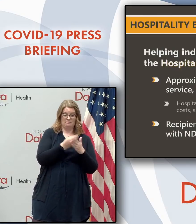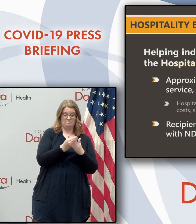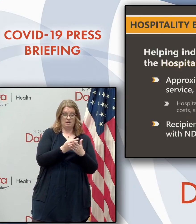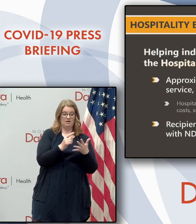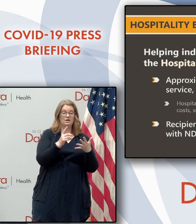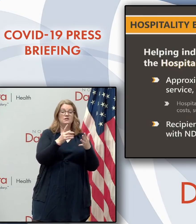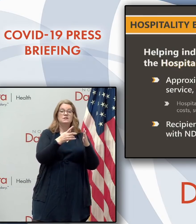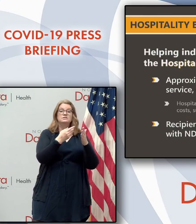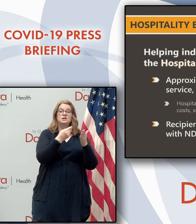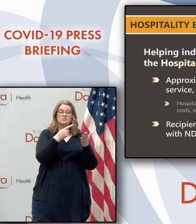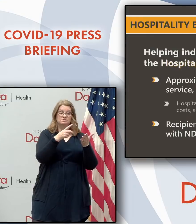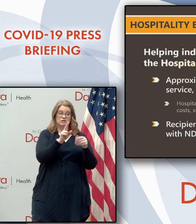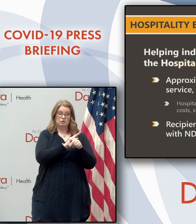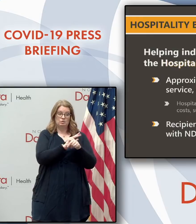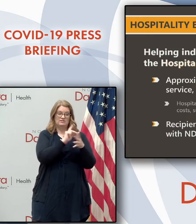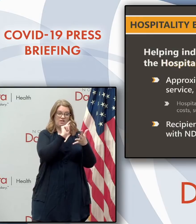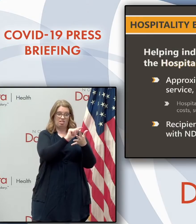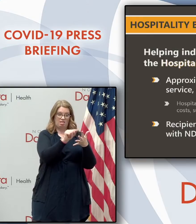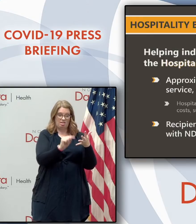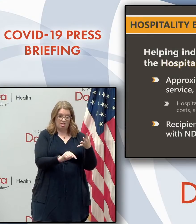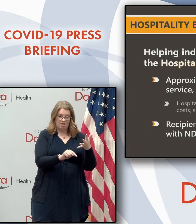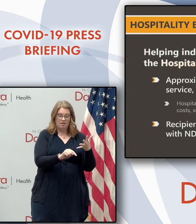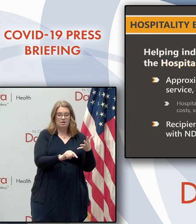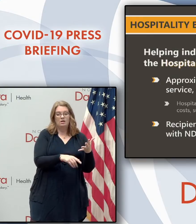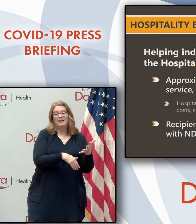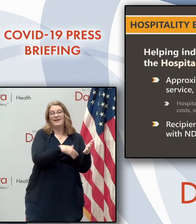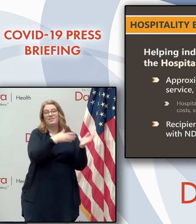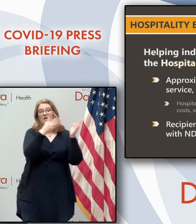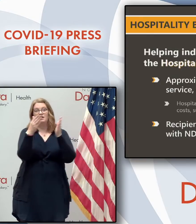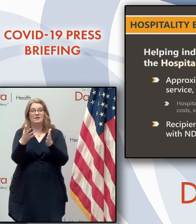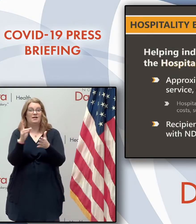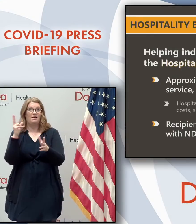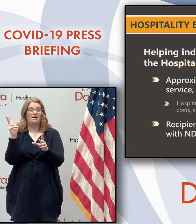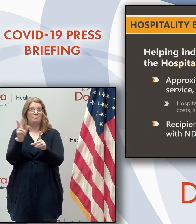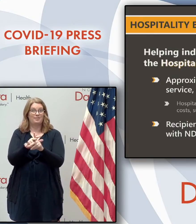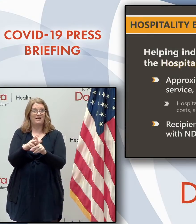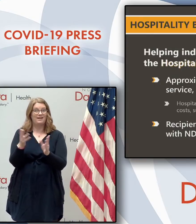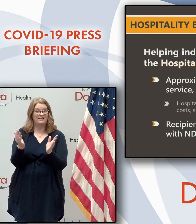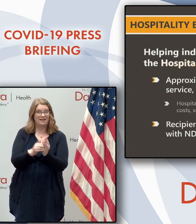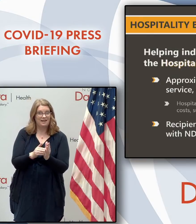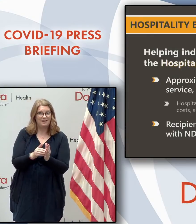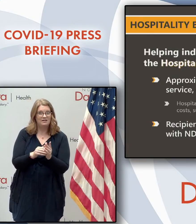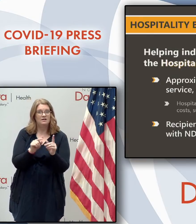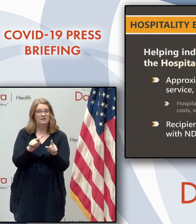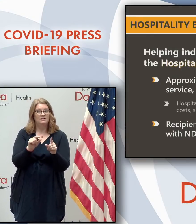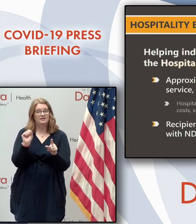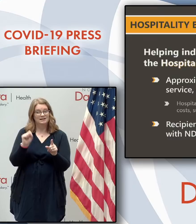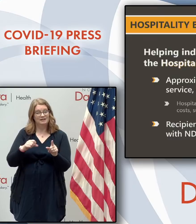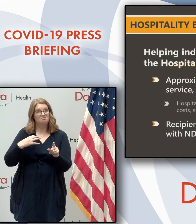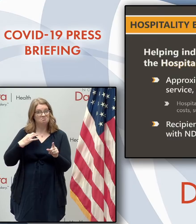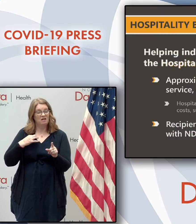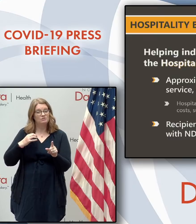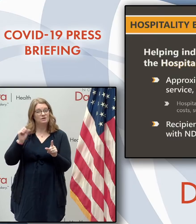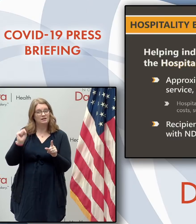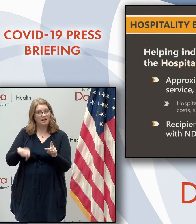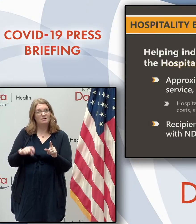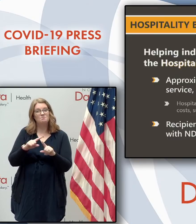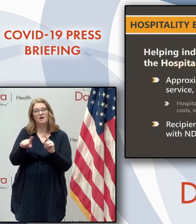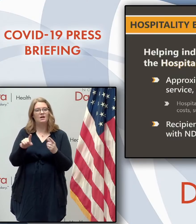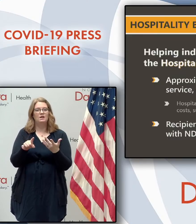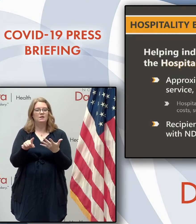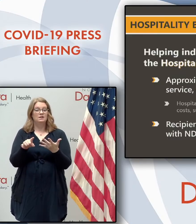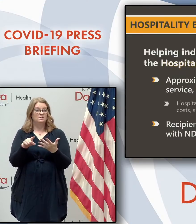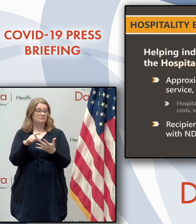submit receipts for the same receipts for both, but if you had some items that were not